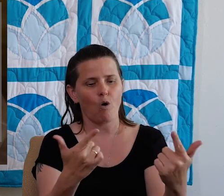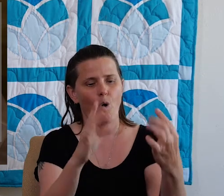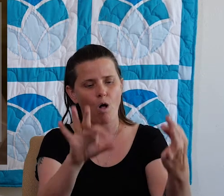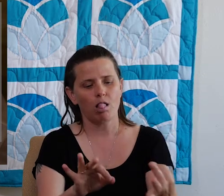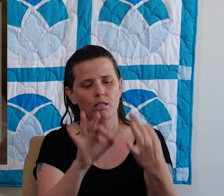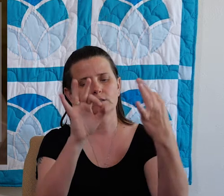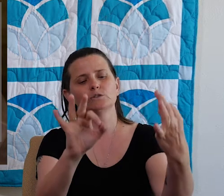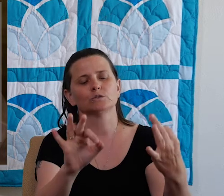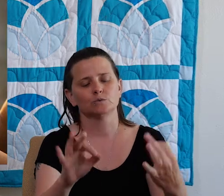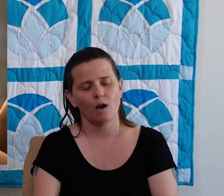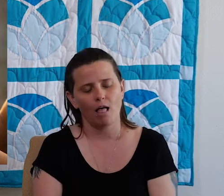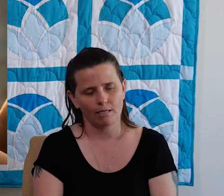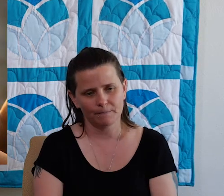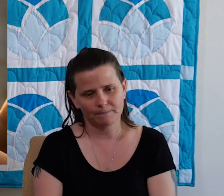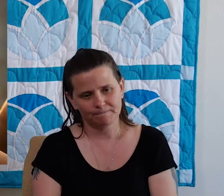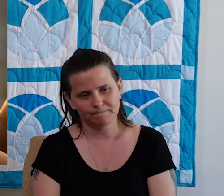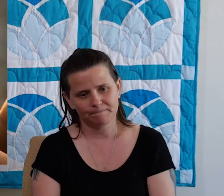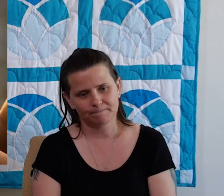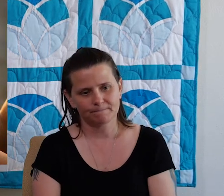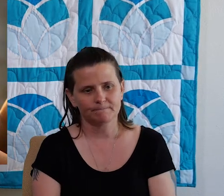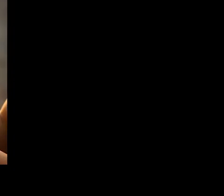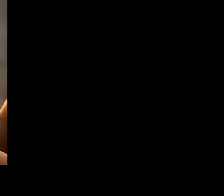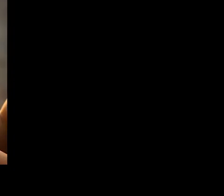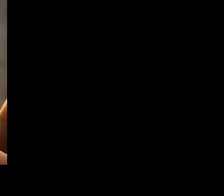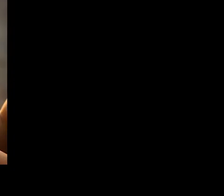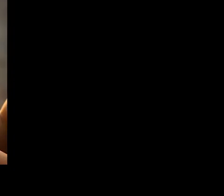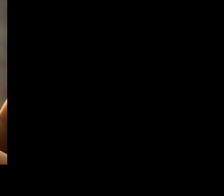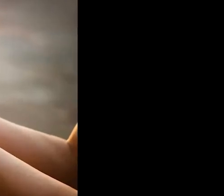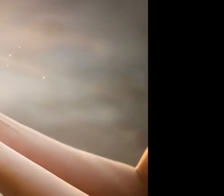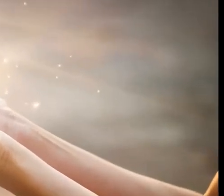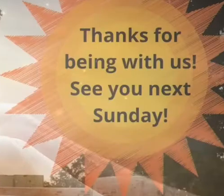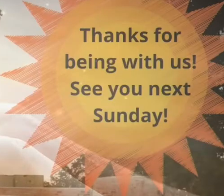we are, God is, and all is well.